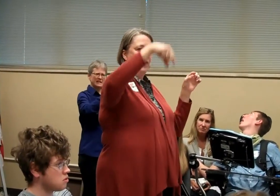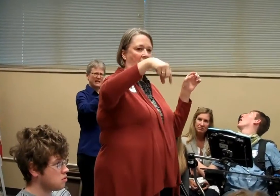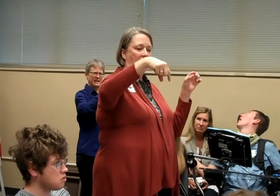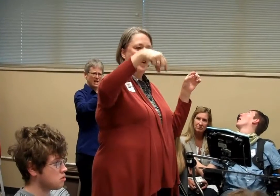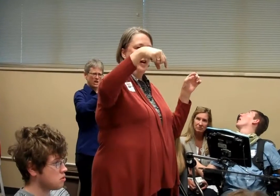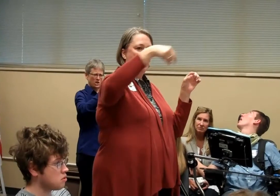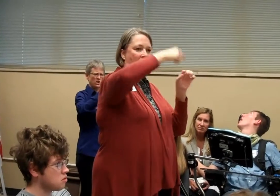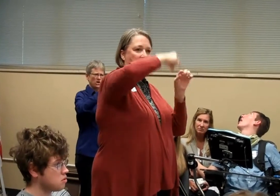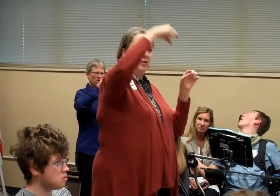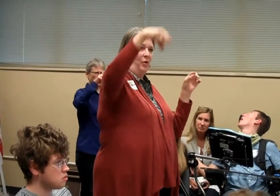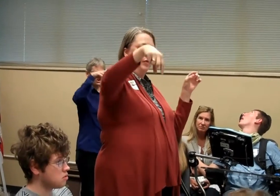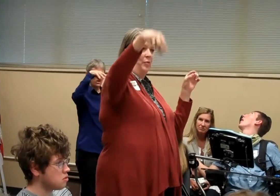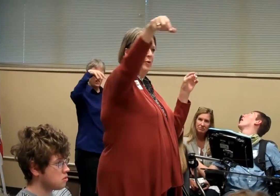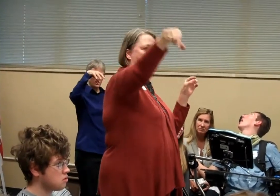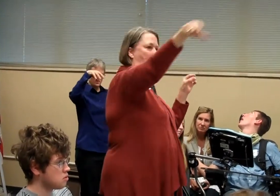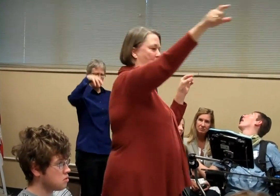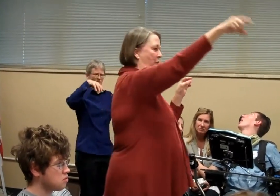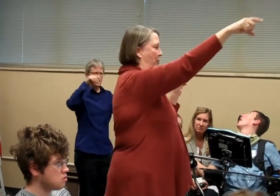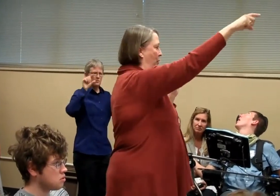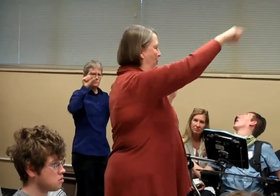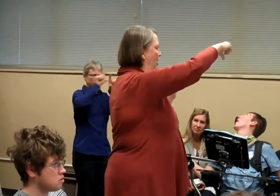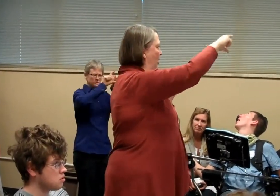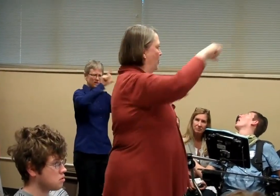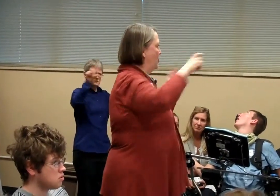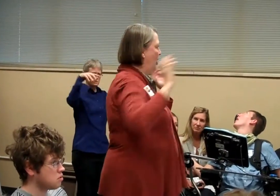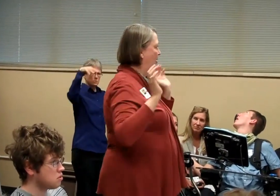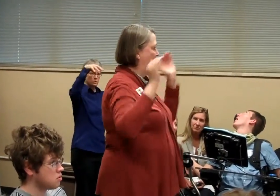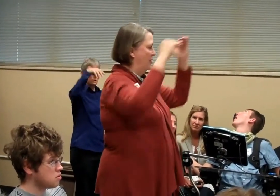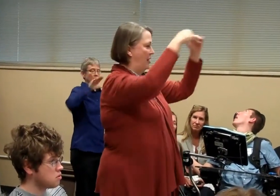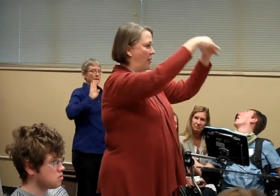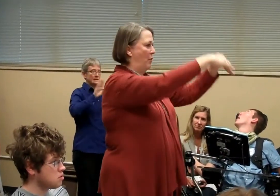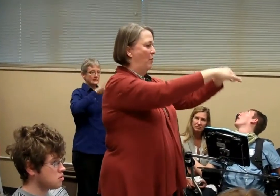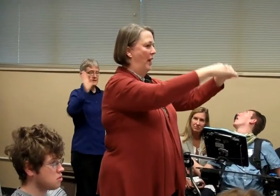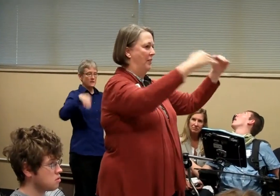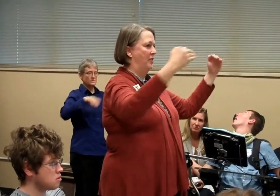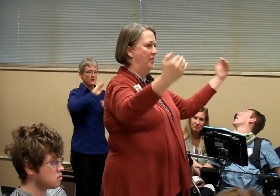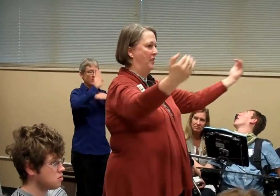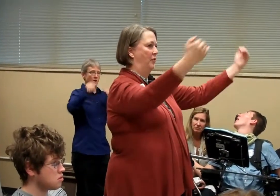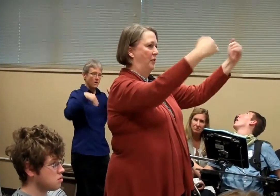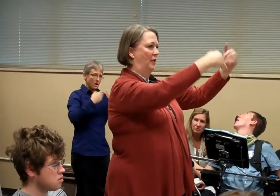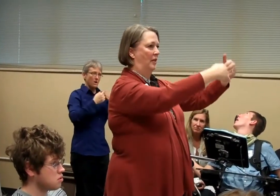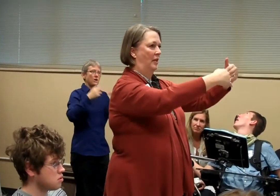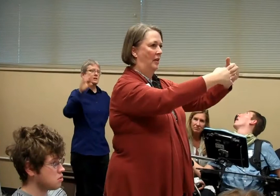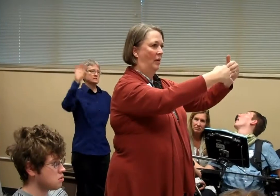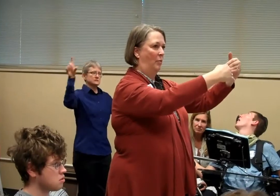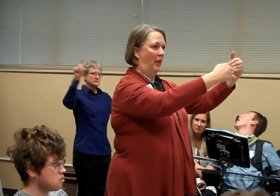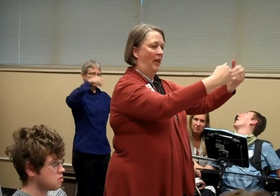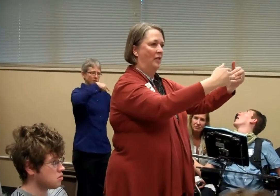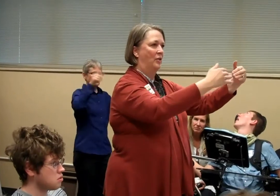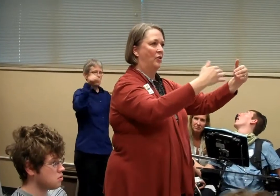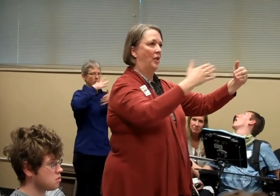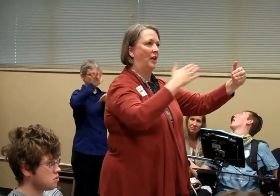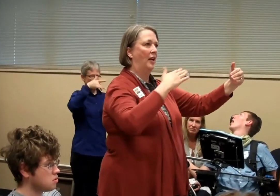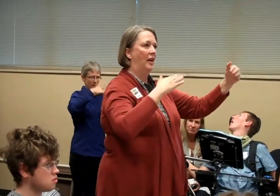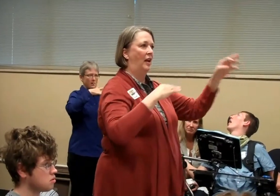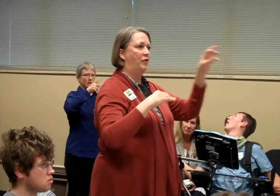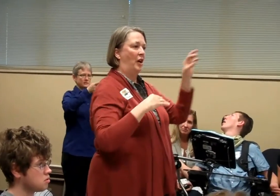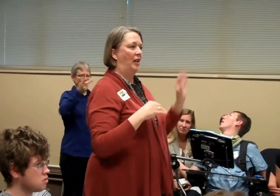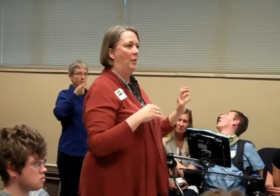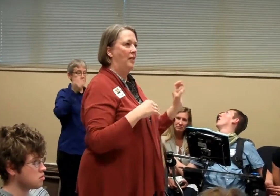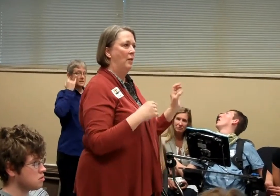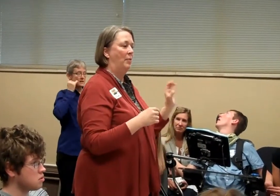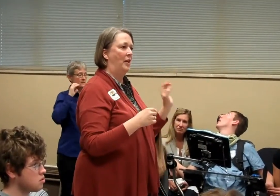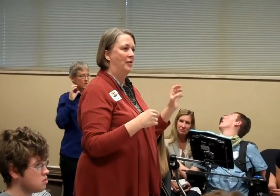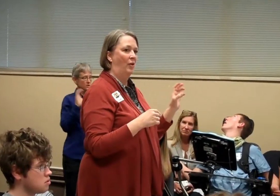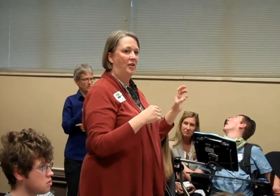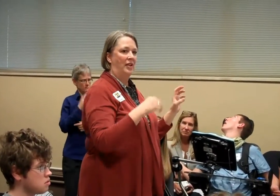the air ducts go from room to room to room? In Charlie's house, they all go back to the central place so that if